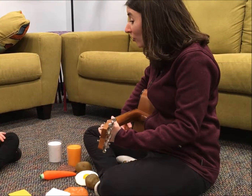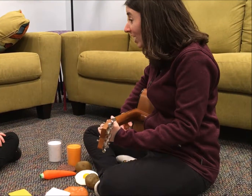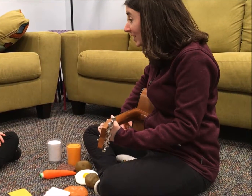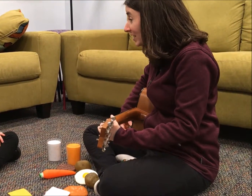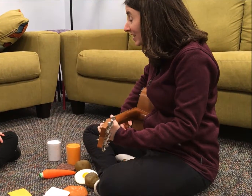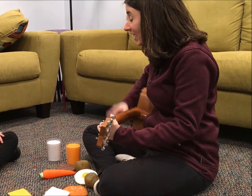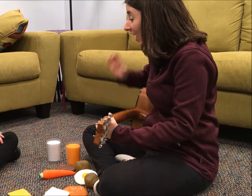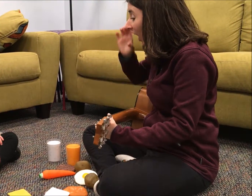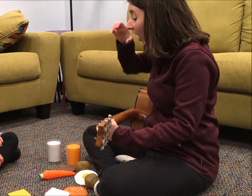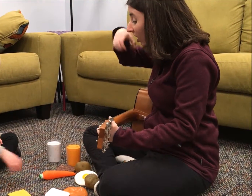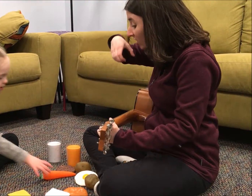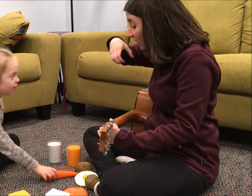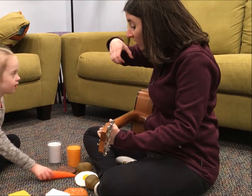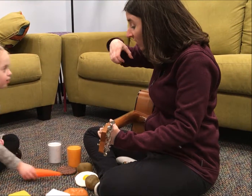carrot.